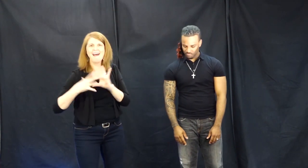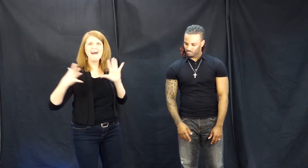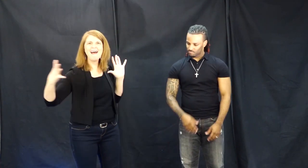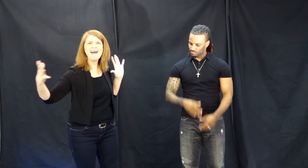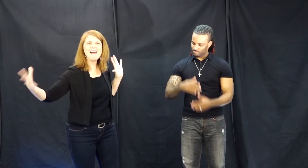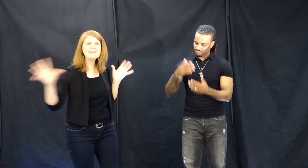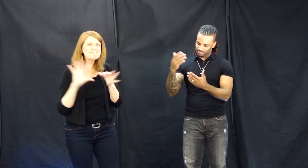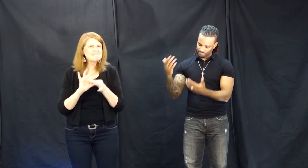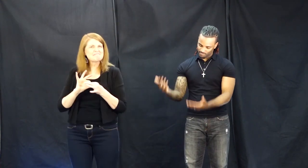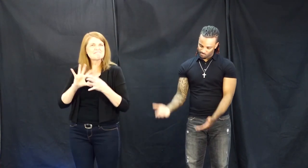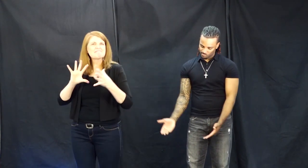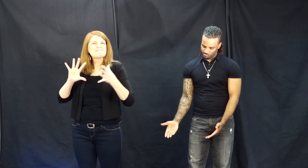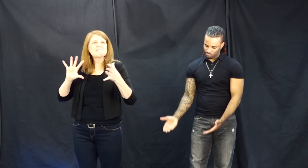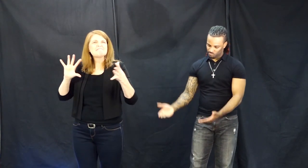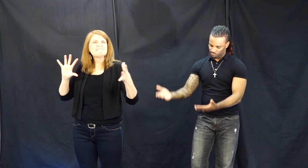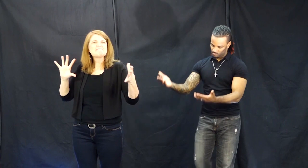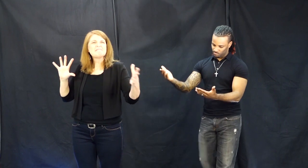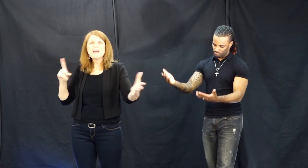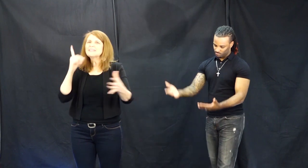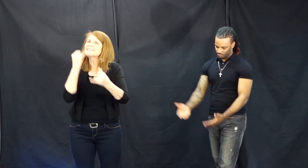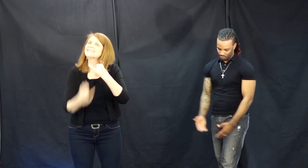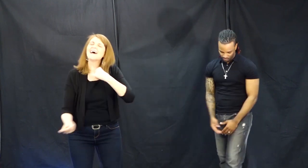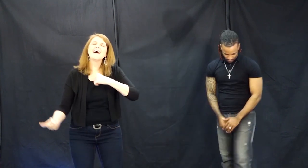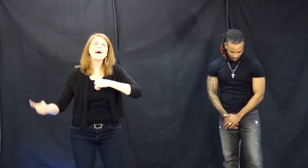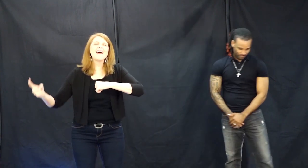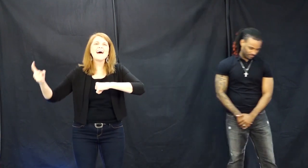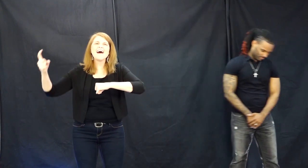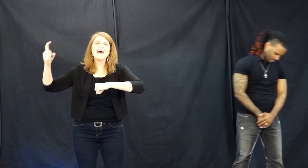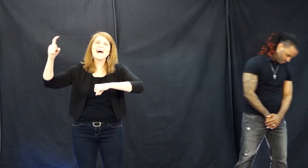Say goodbye. One last